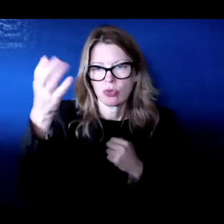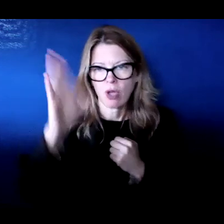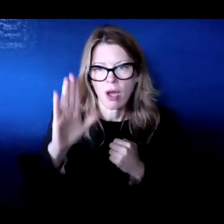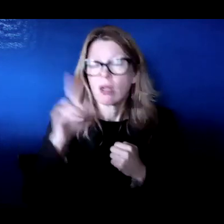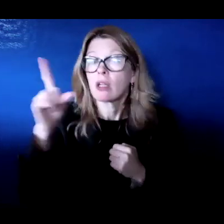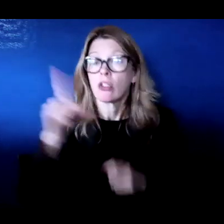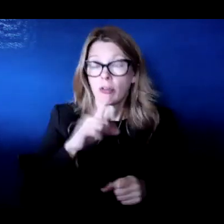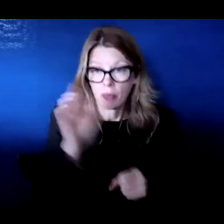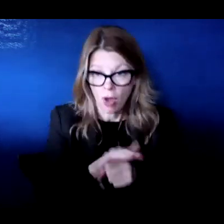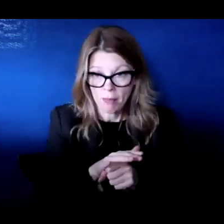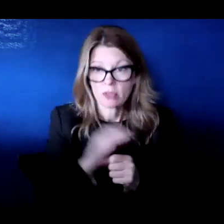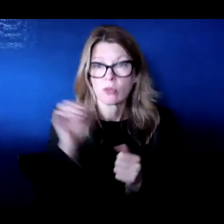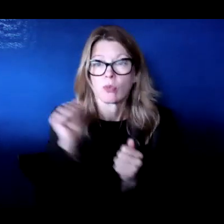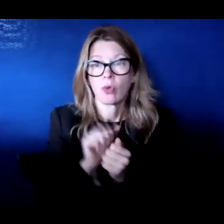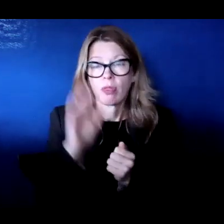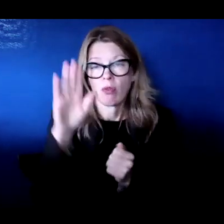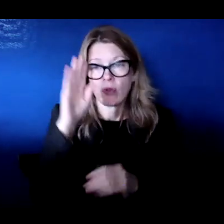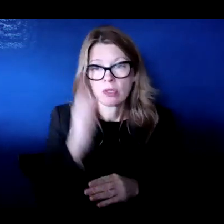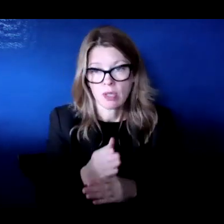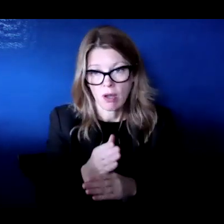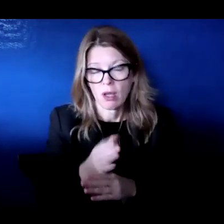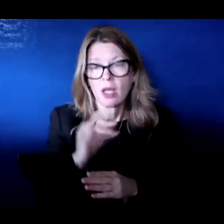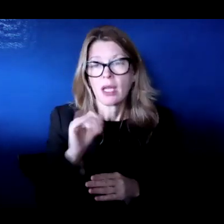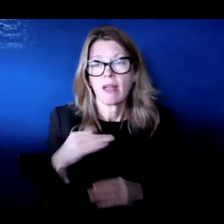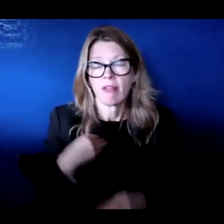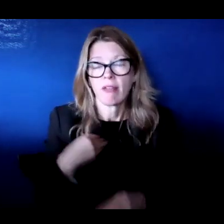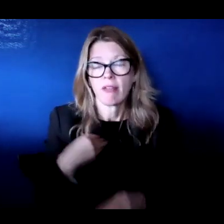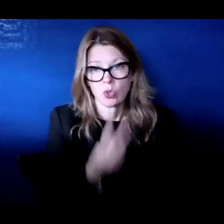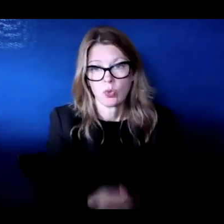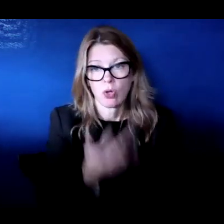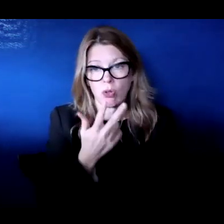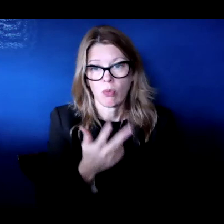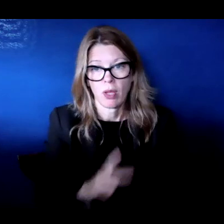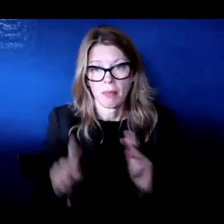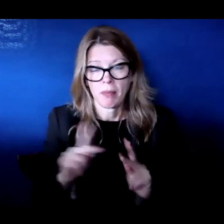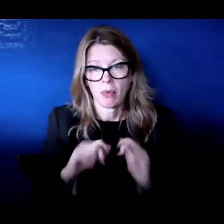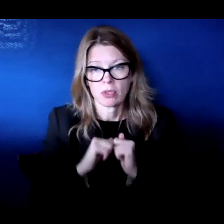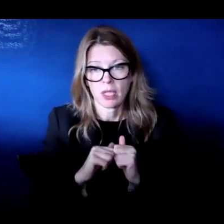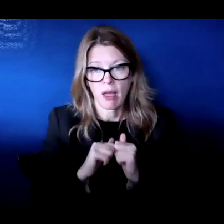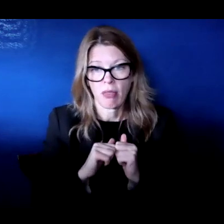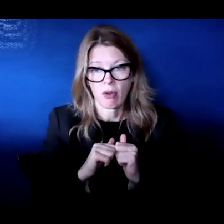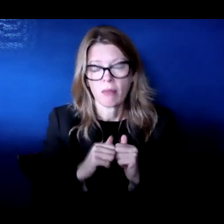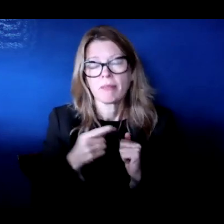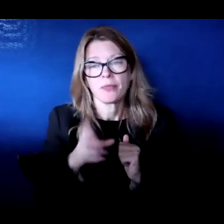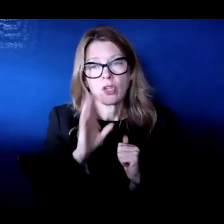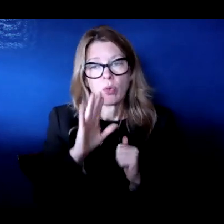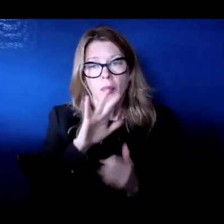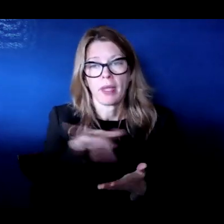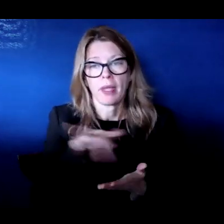promised through your well-beloved Son that when two or three are gathered together in his name, you will be in the midst of